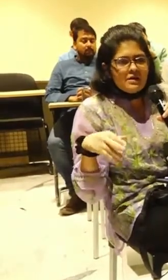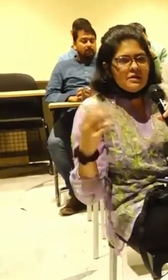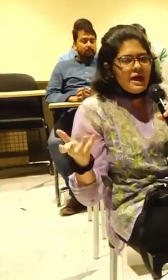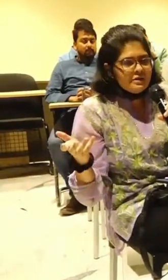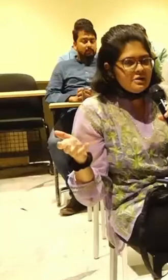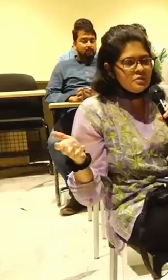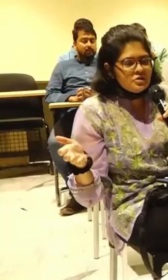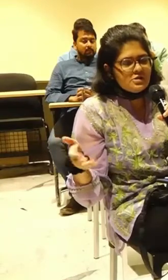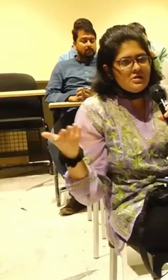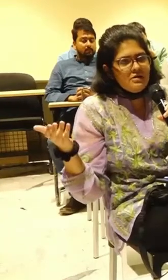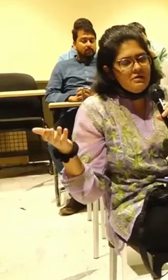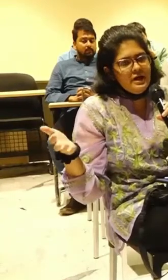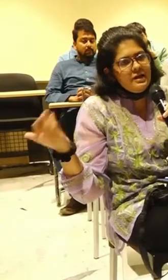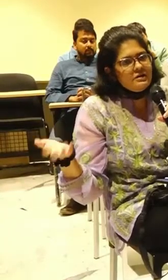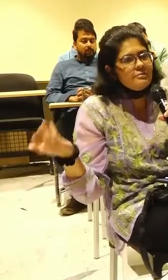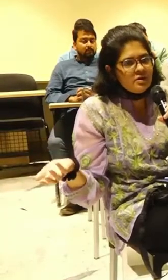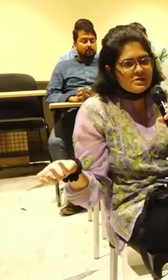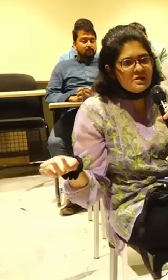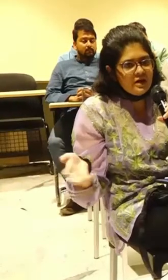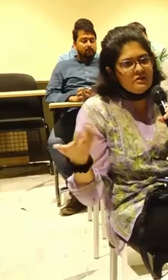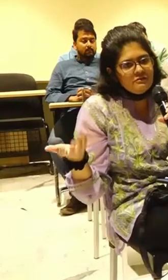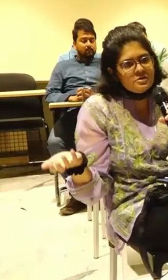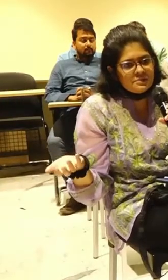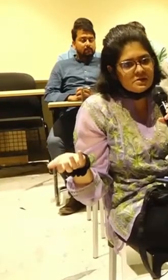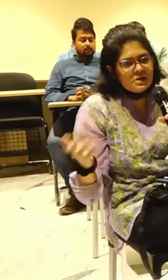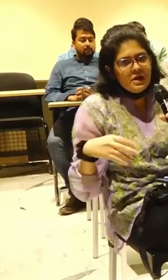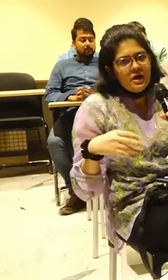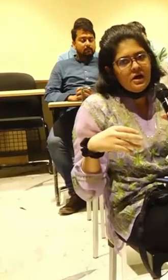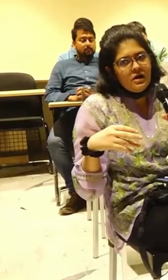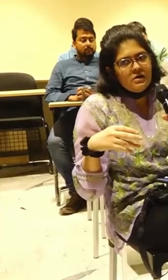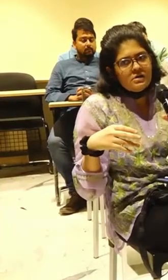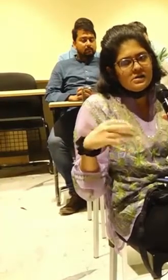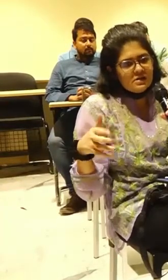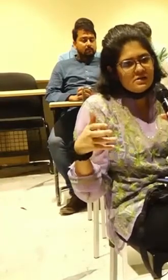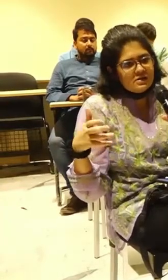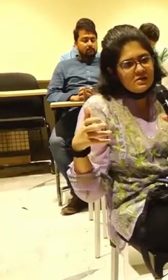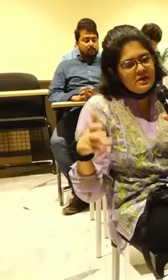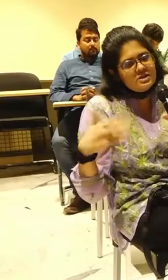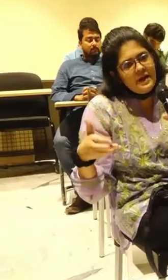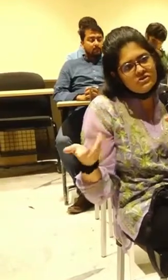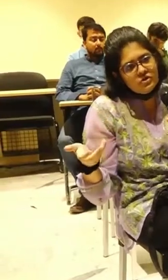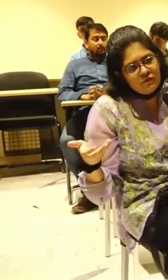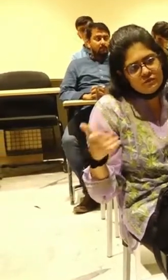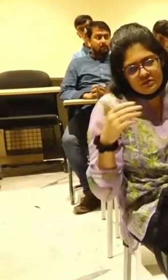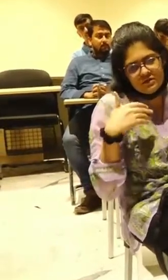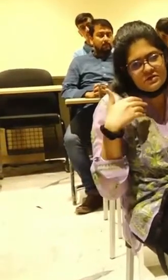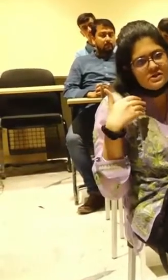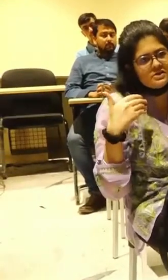there is another category which is directive policy, directive principles. Since the expansion